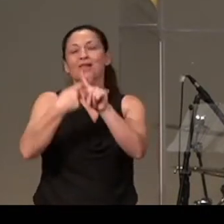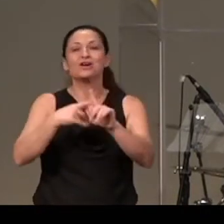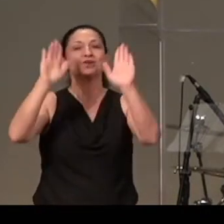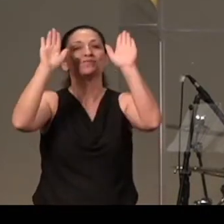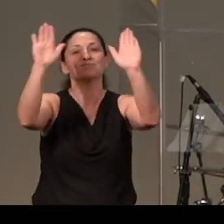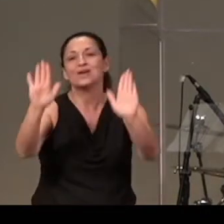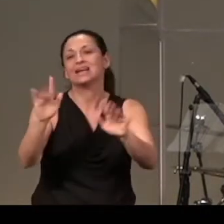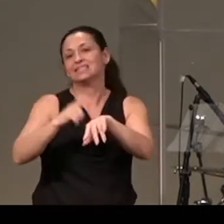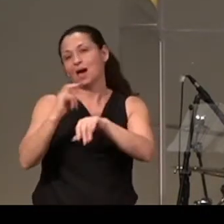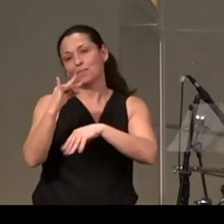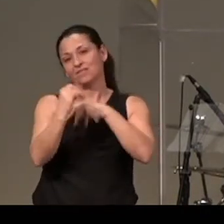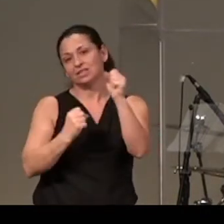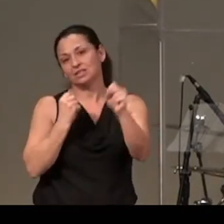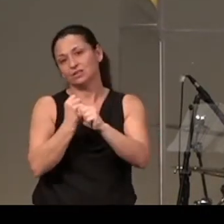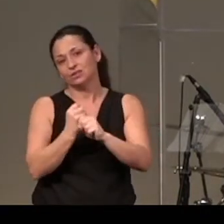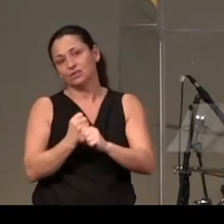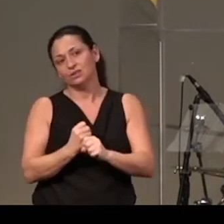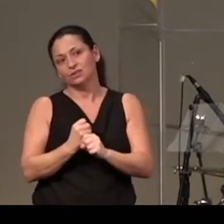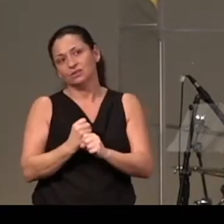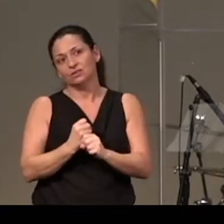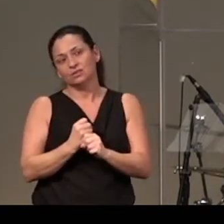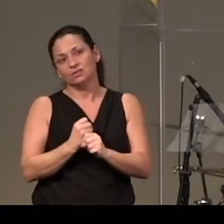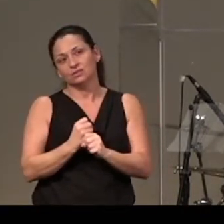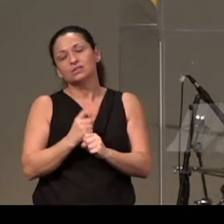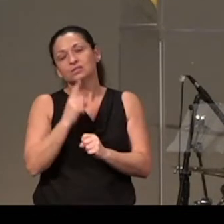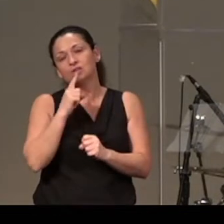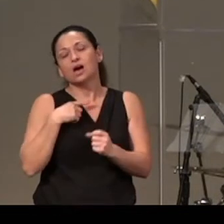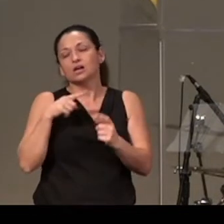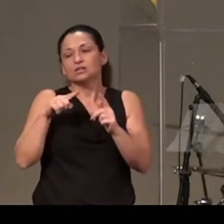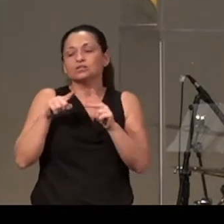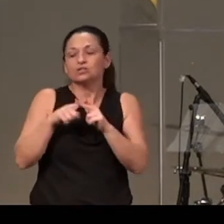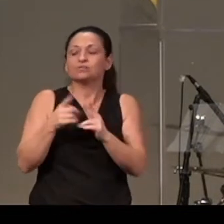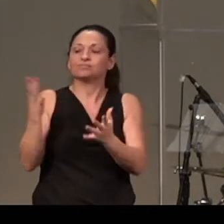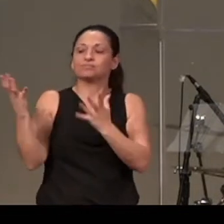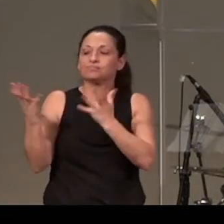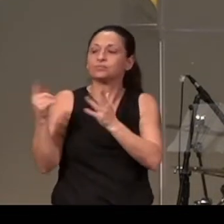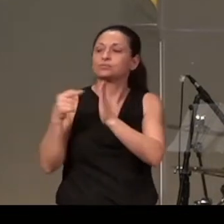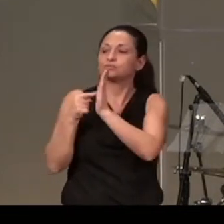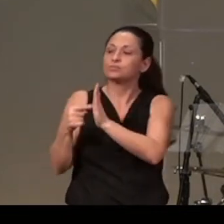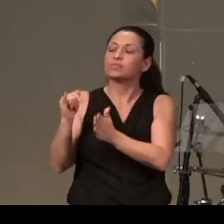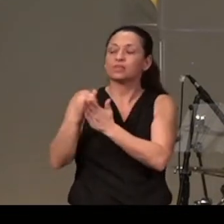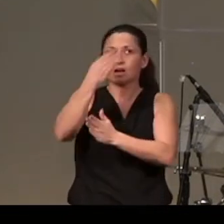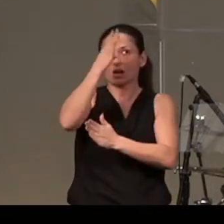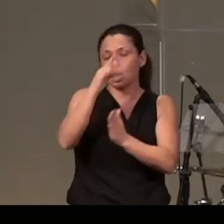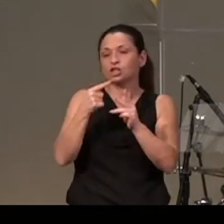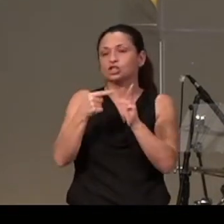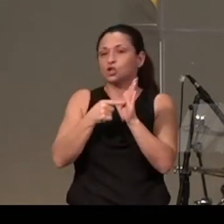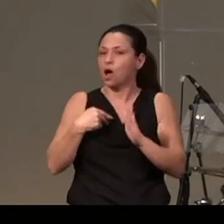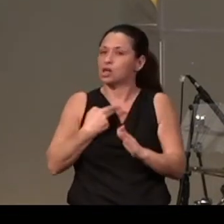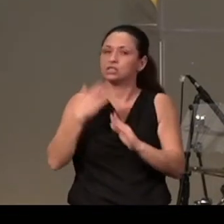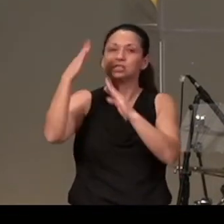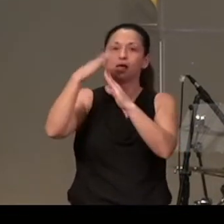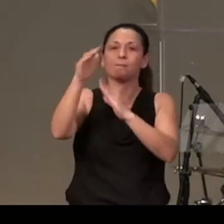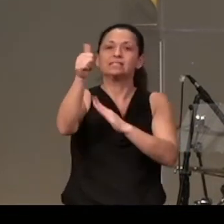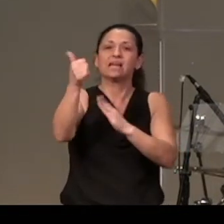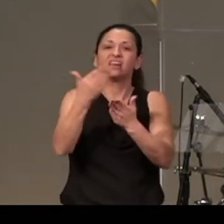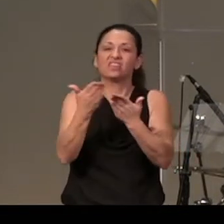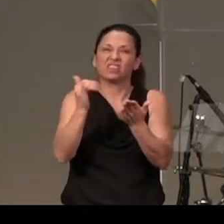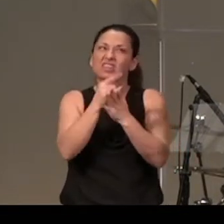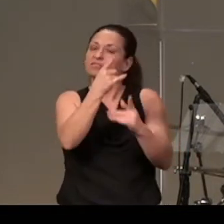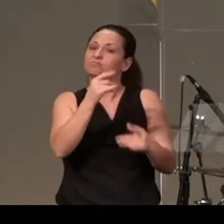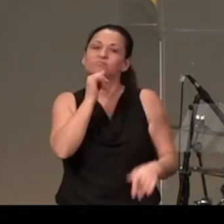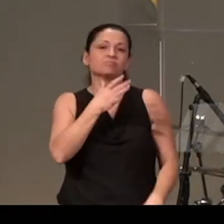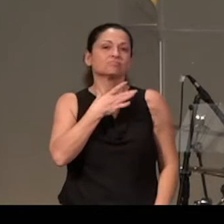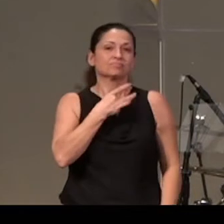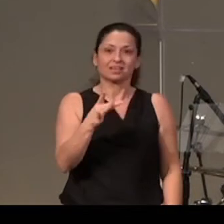So I began to walk with him through the bad news. I said, God has revealed to us the top 10 things that bug him most. Let's see how you